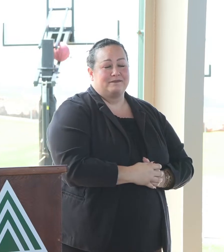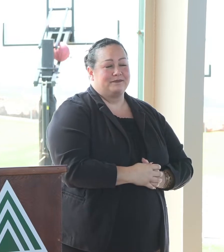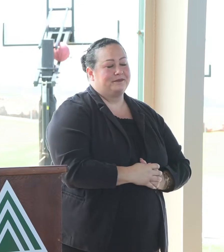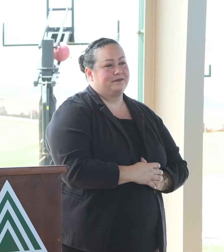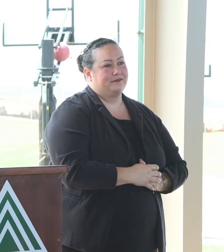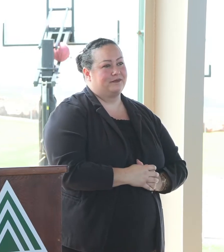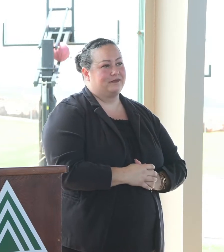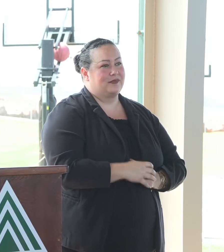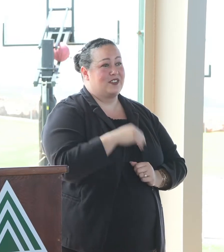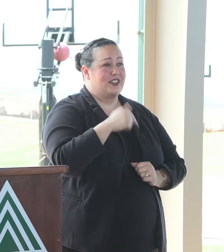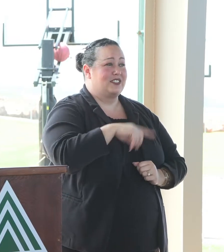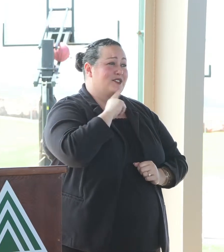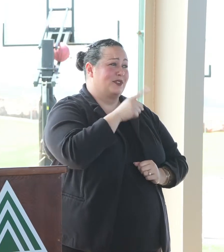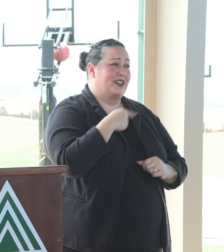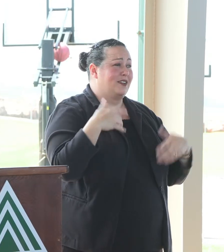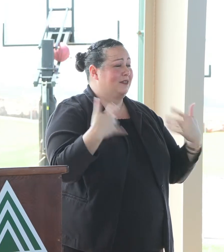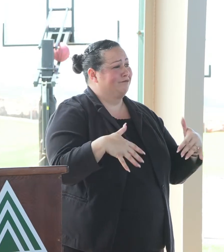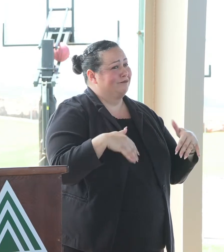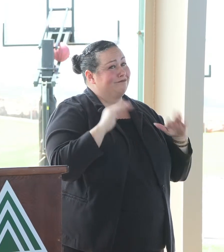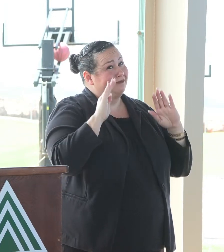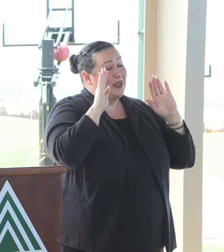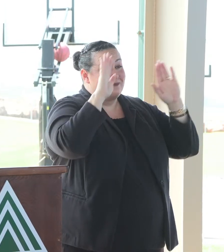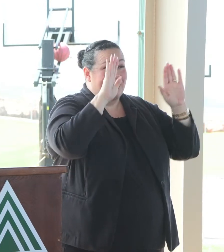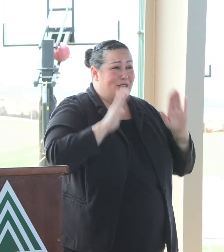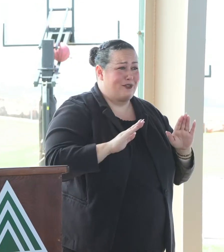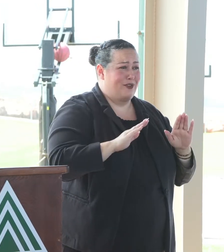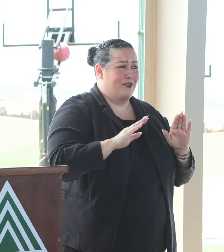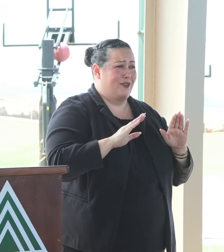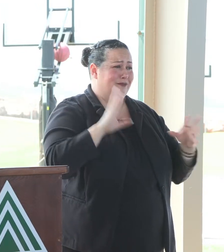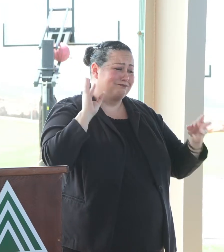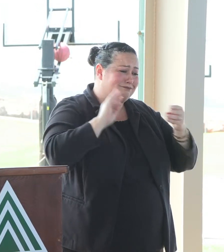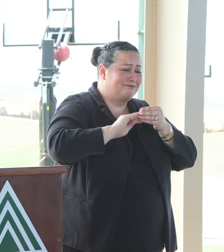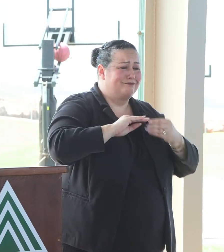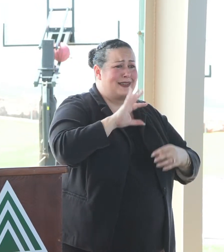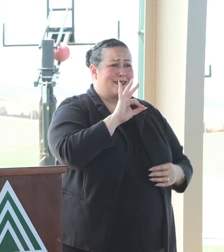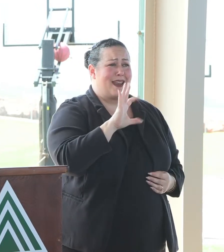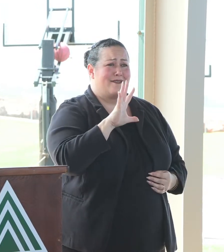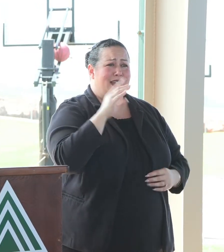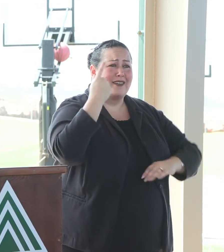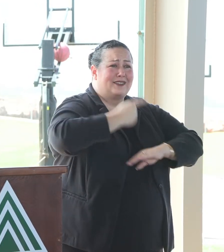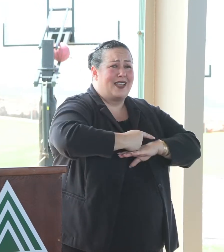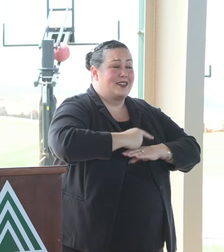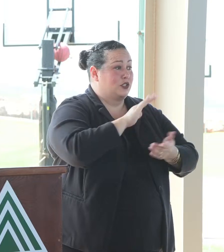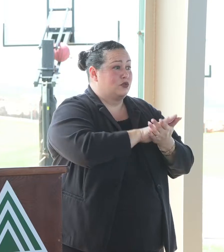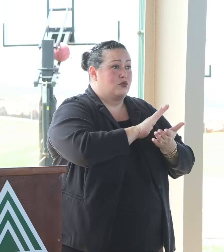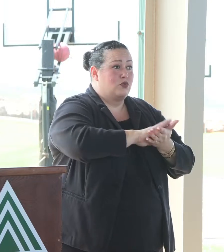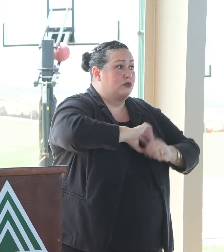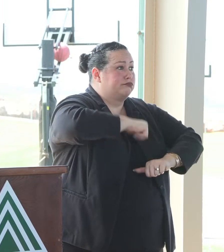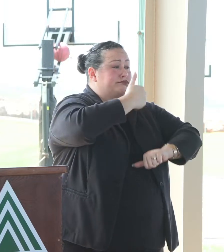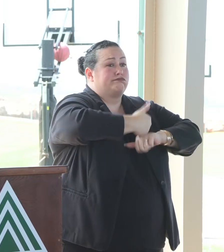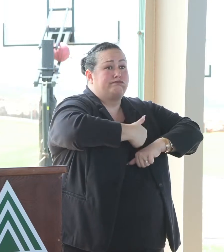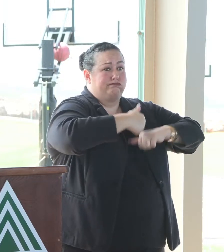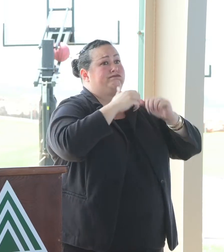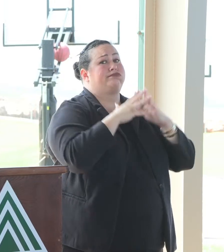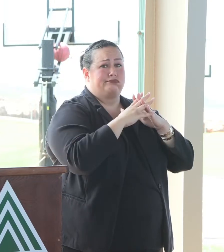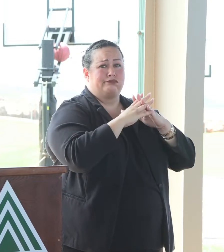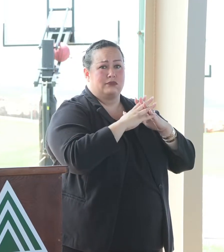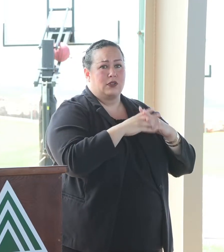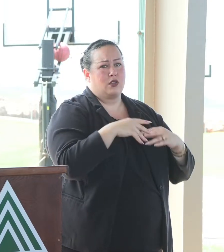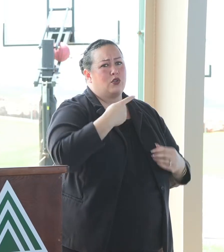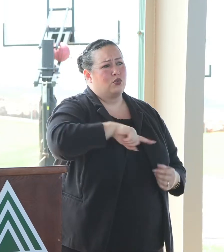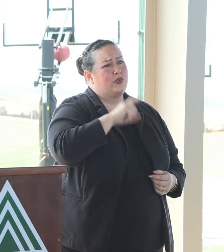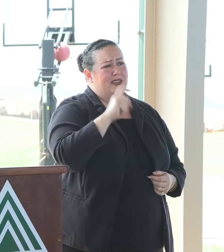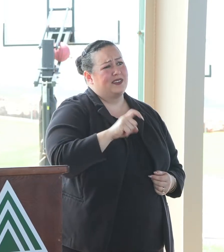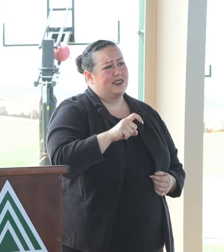is a small miracle that in just 95 days a school has been created. And we need some small